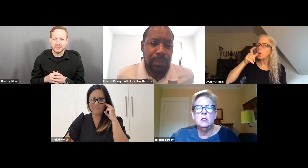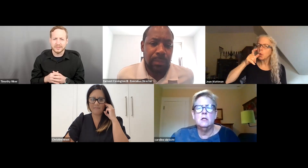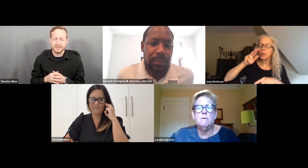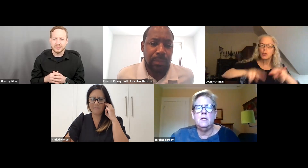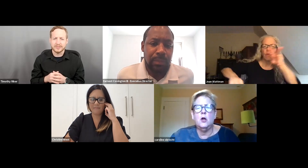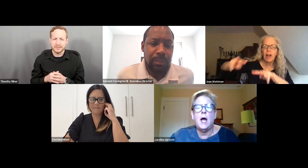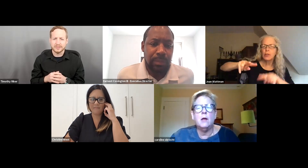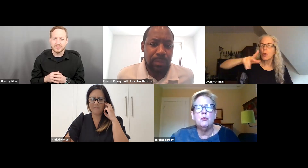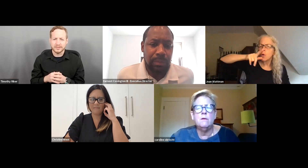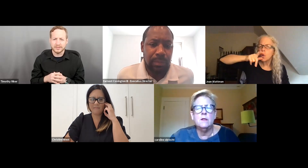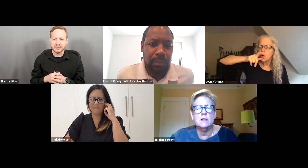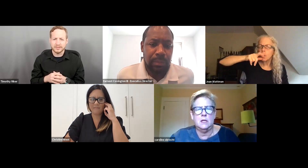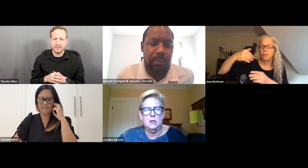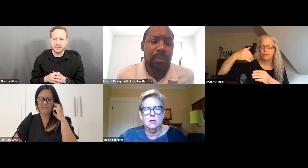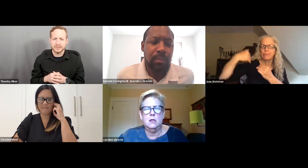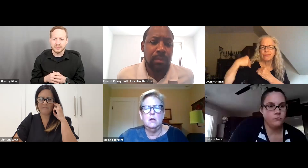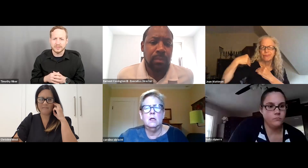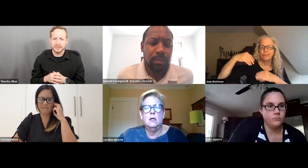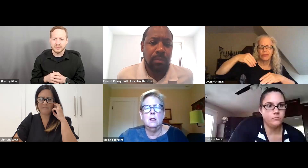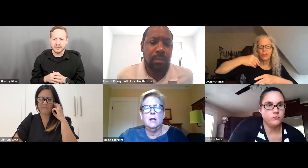monitored VRI previously?